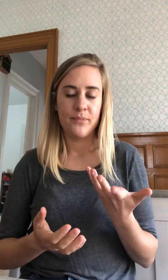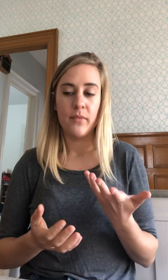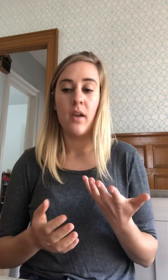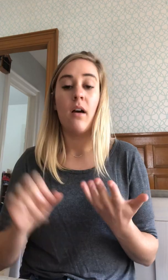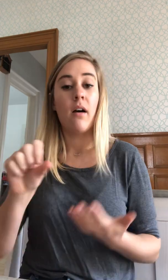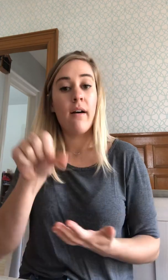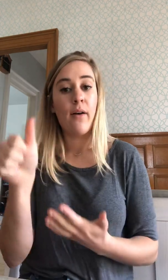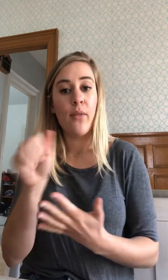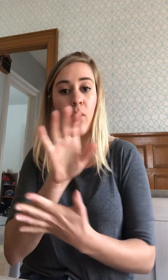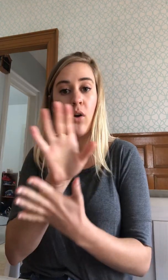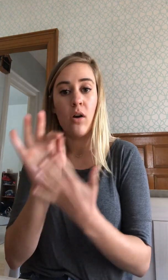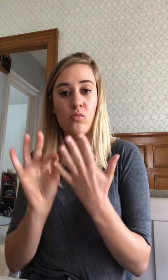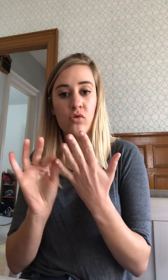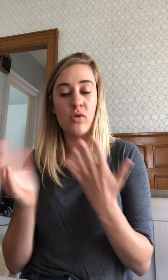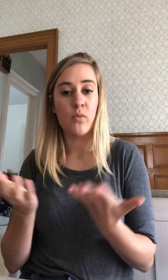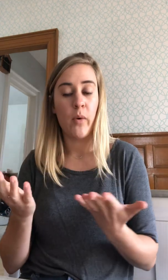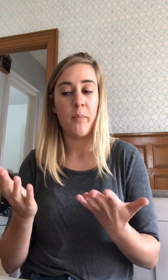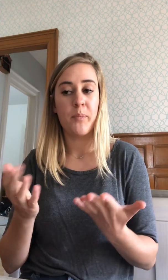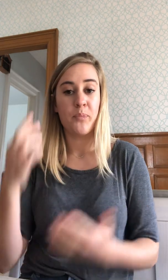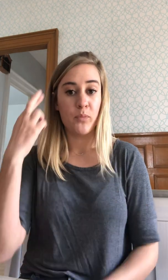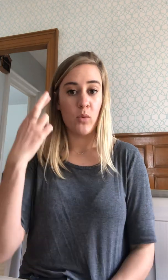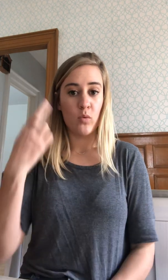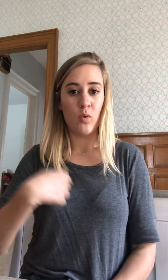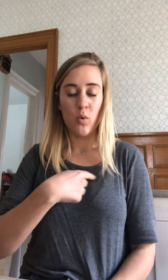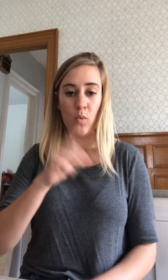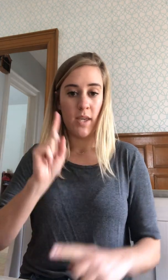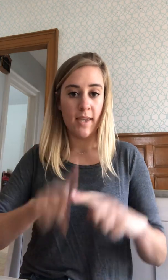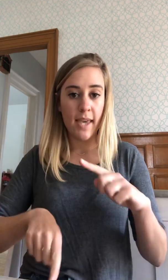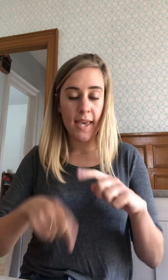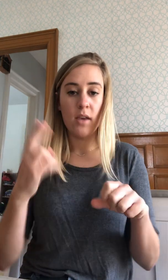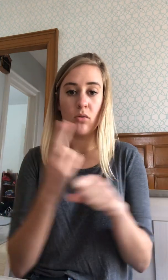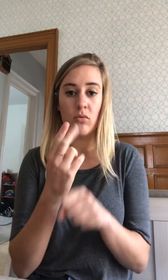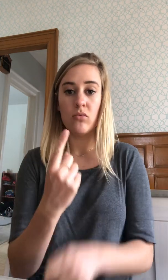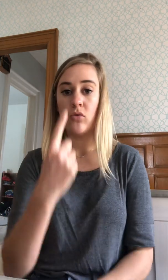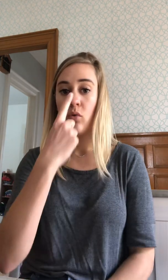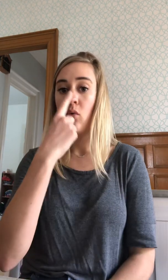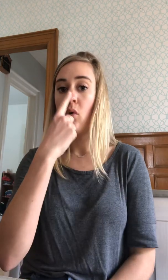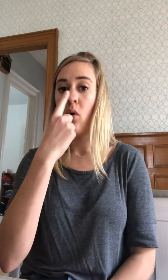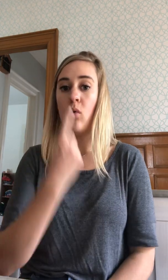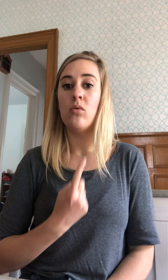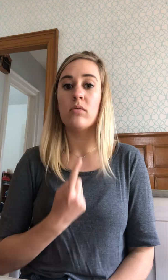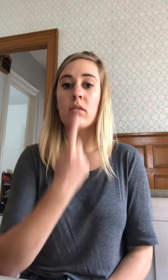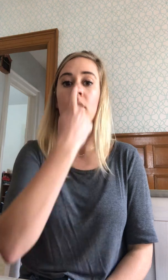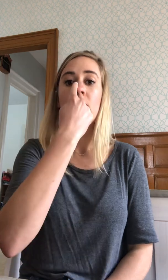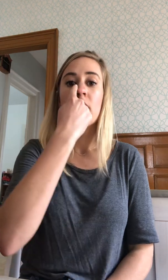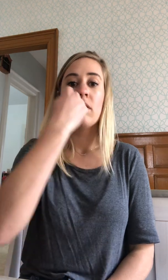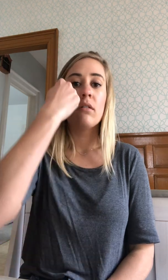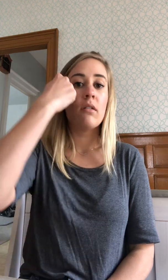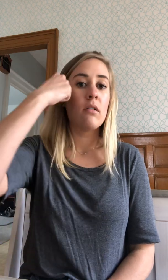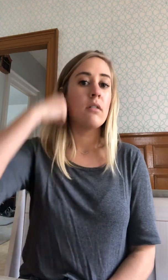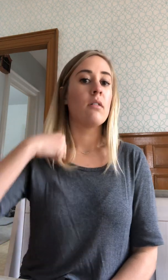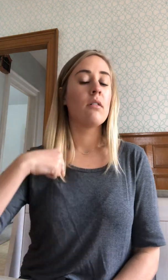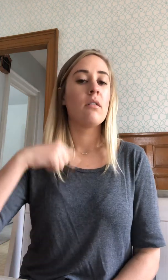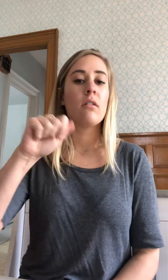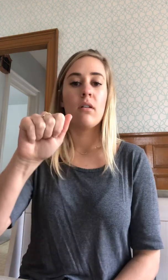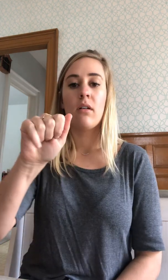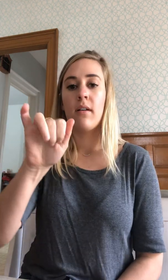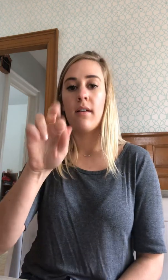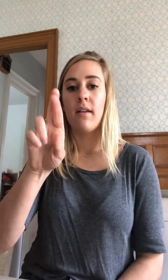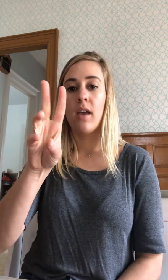The reason that we can't put a tube through the nose into the airway like we would normally do if we're